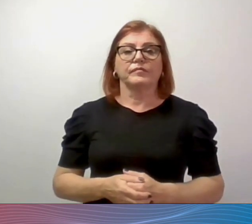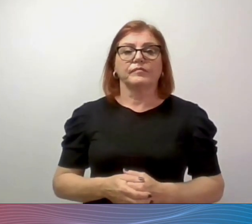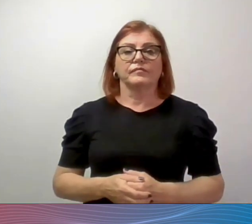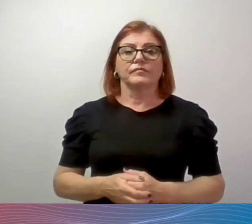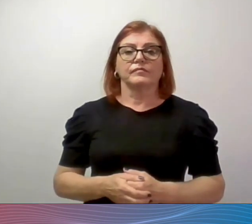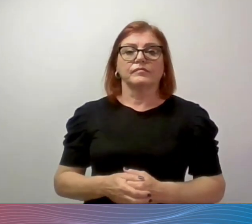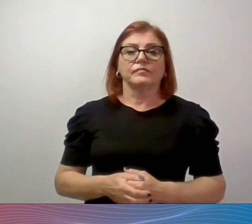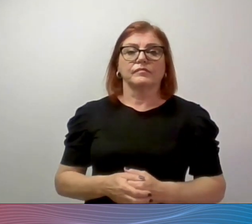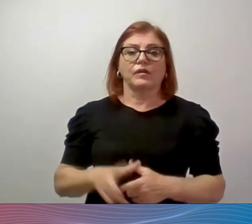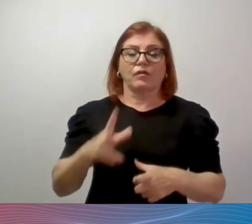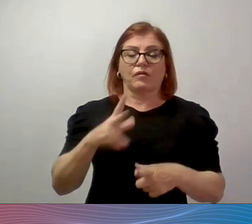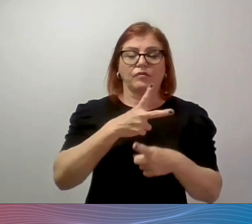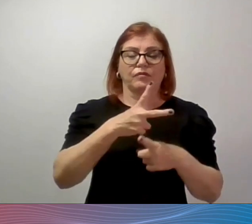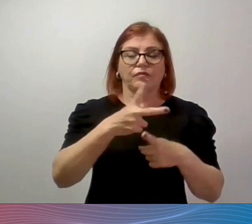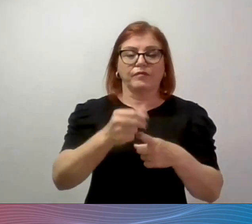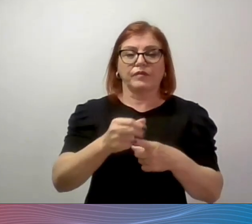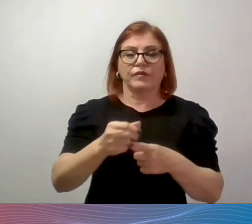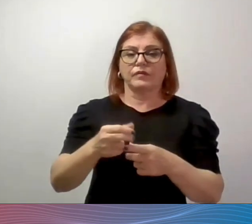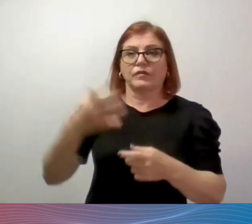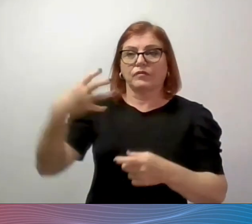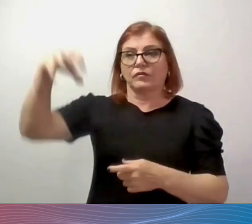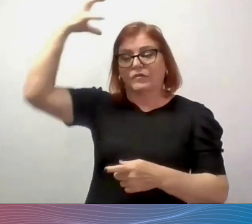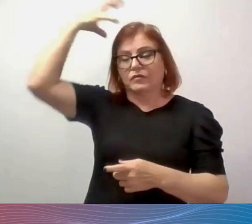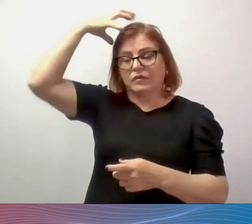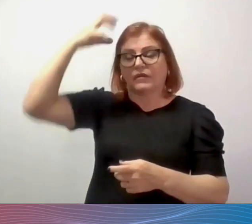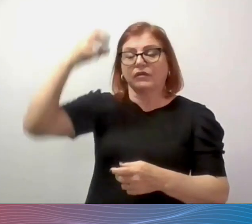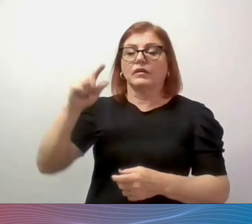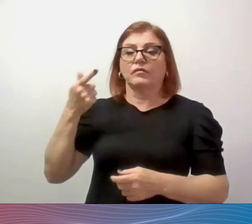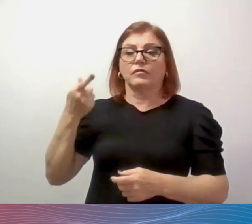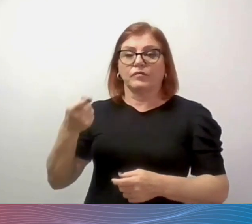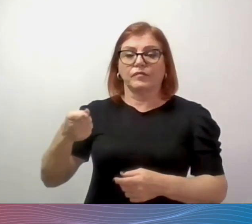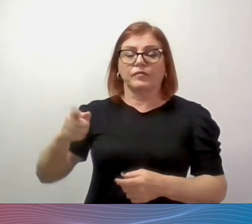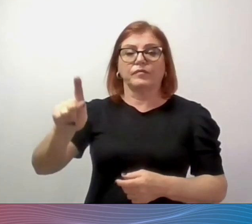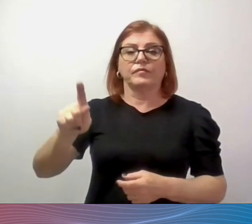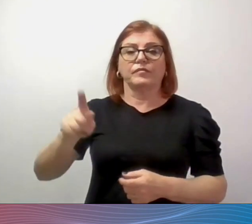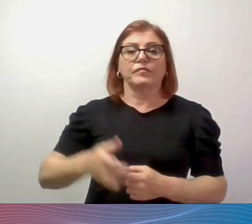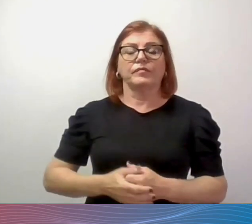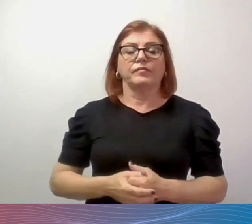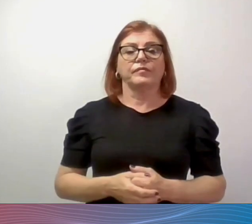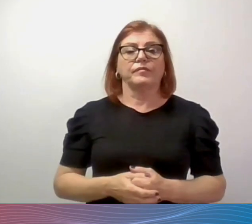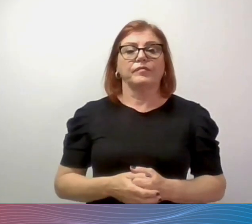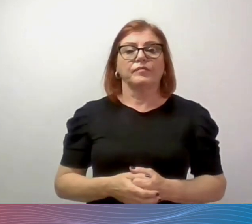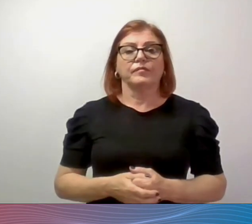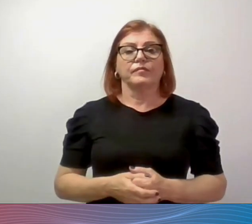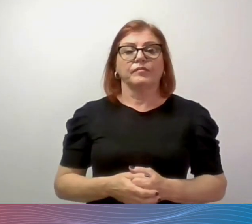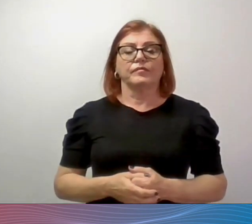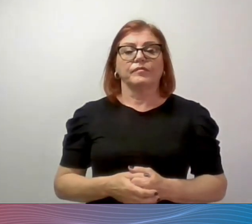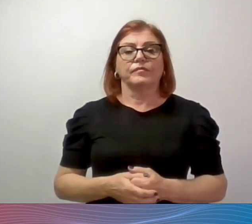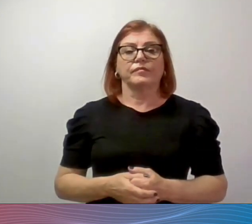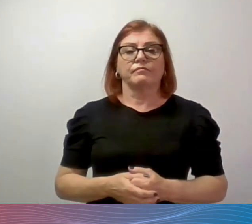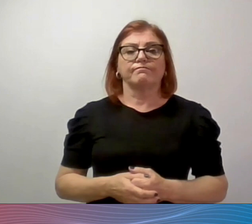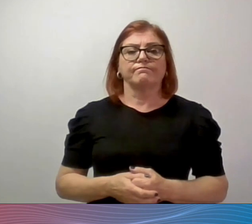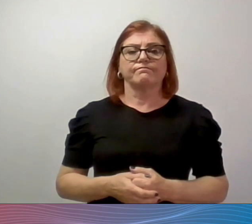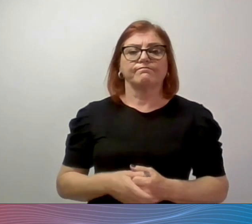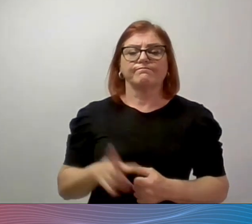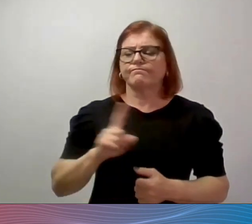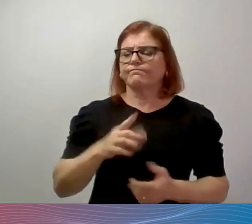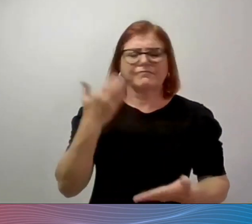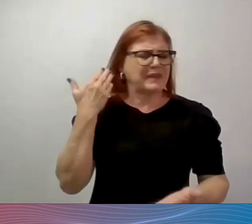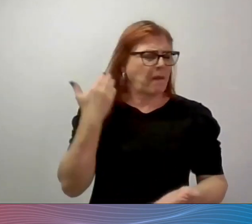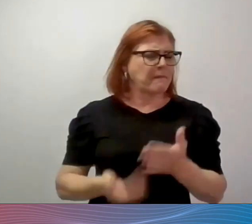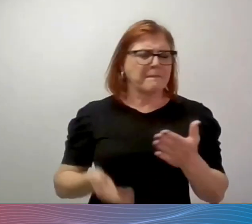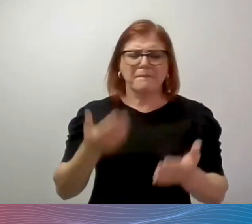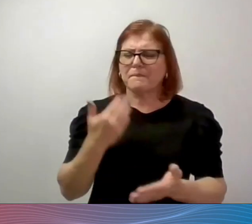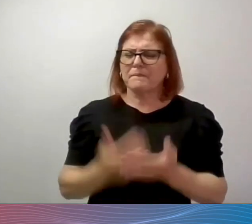mil anos. Where the overcomers will reign with Christ for 1,000 years. Irmãos, não perca o reino milenar. Brothers and sisters, do not